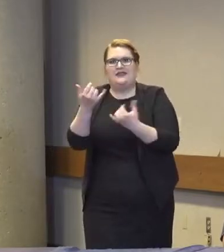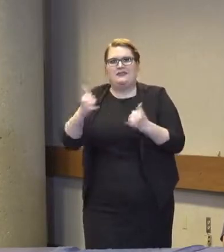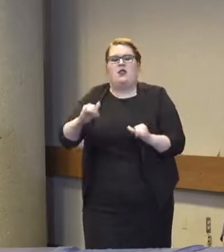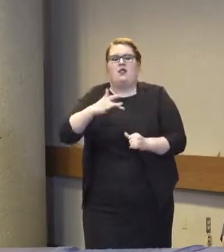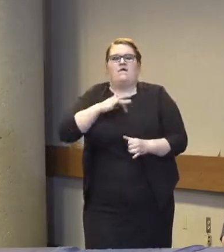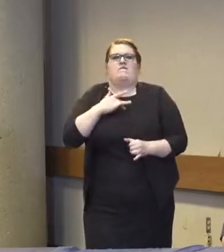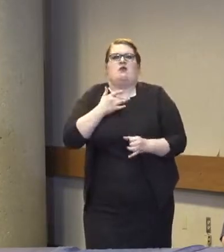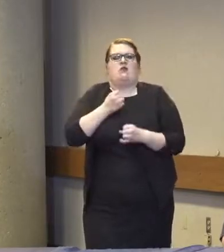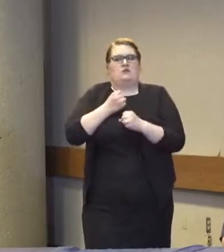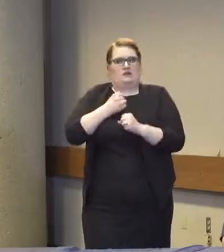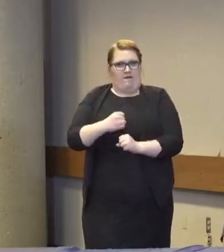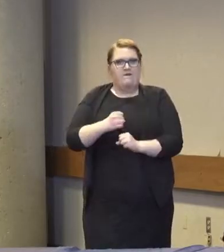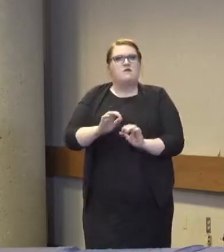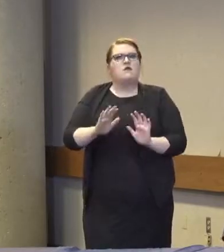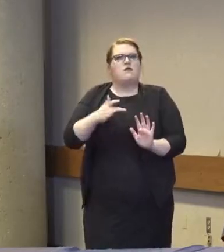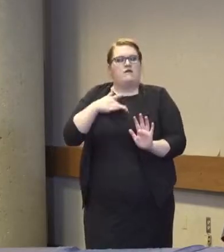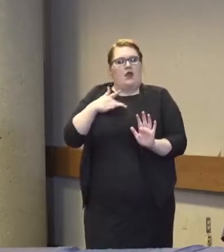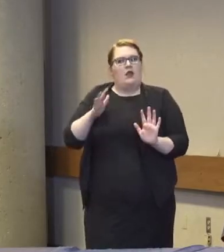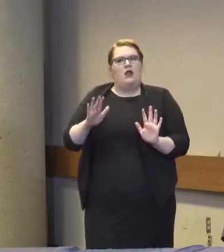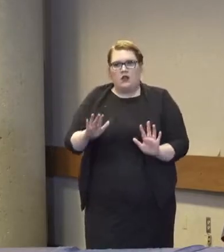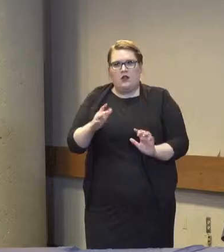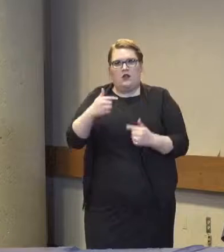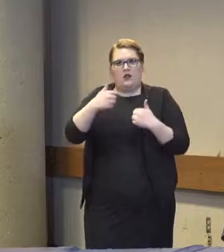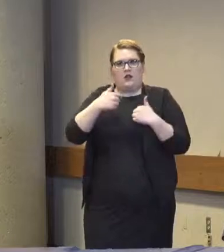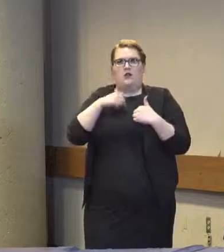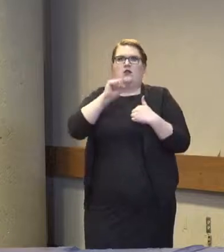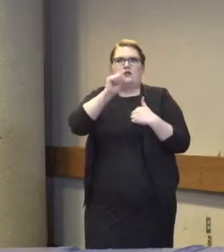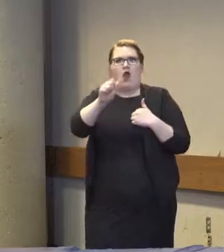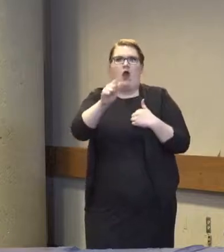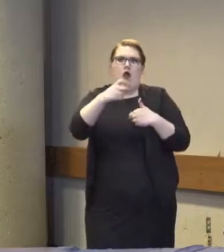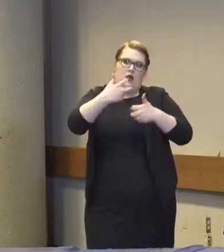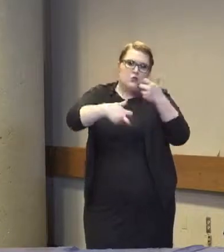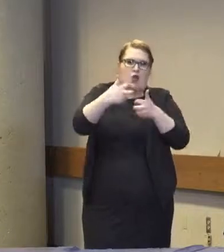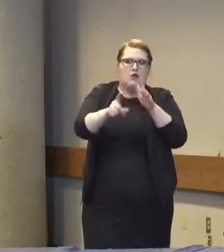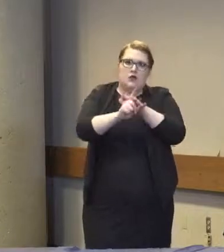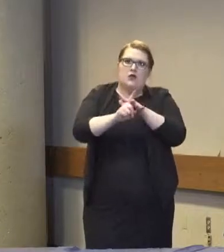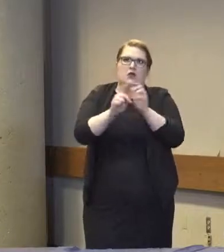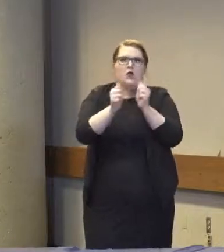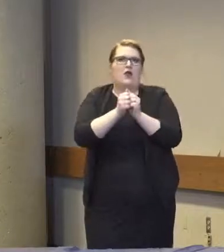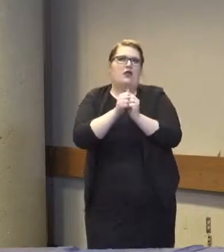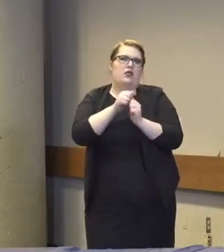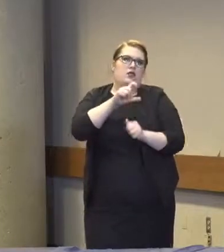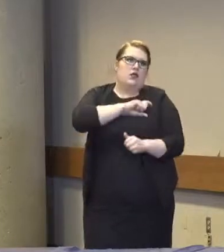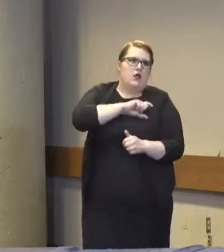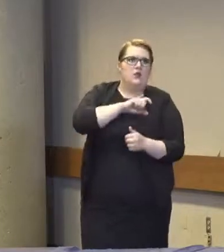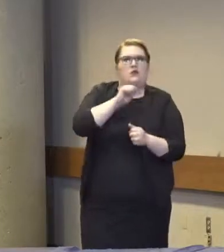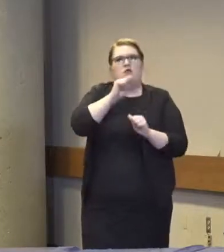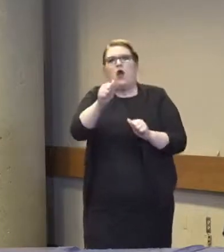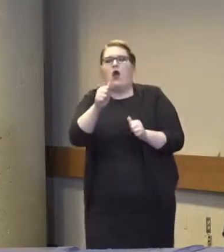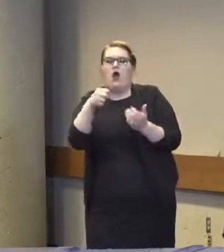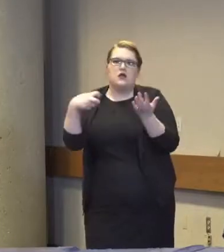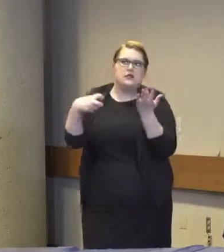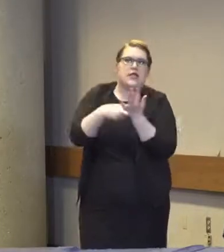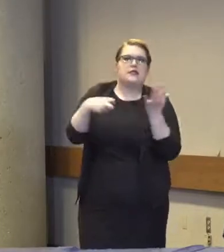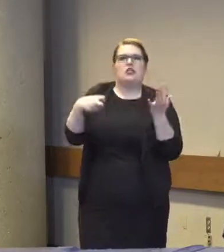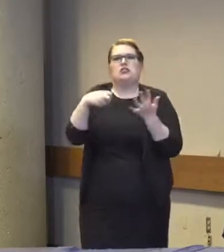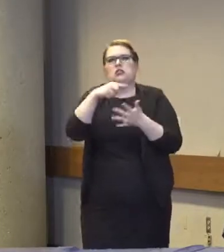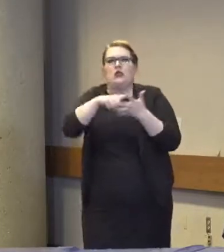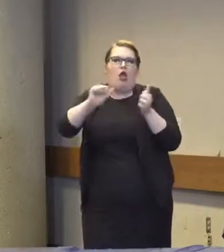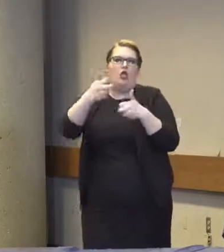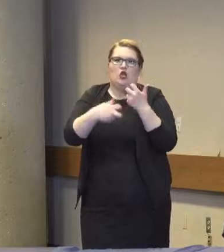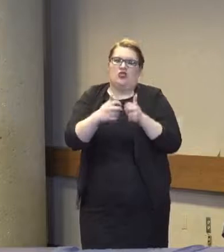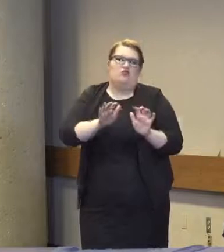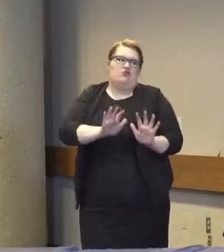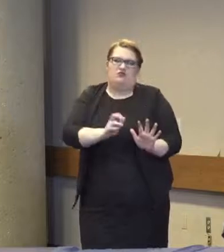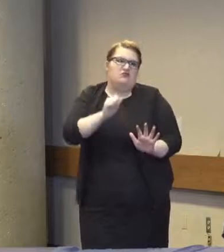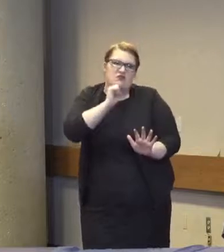security that they themselves are not going to engage with law enforcement and face a, you know, a citation or a some other issue